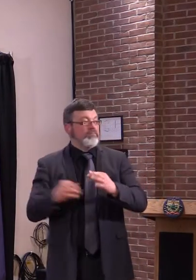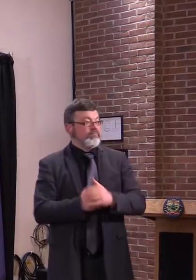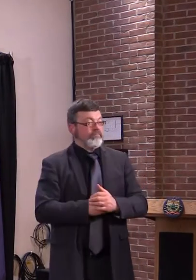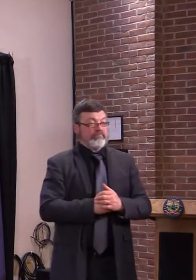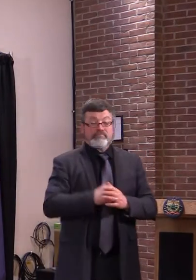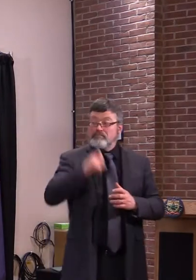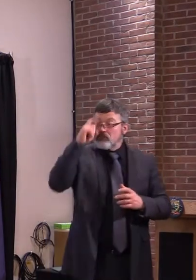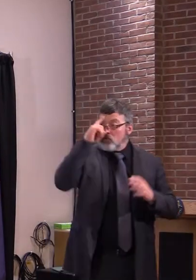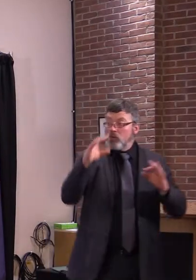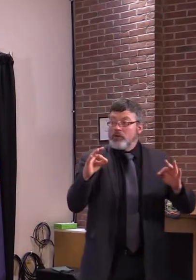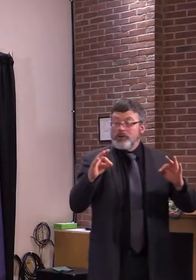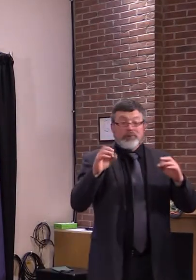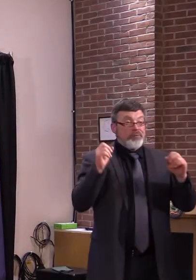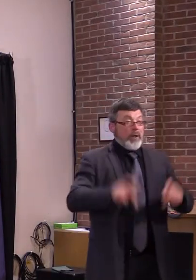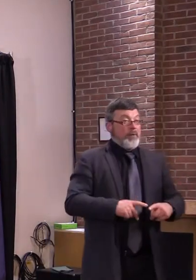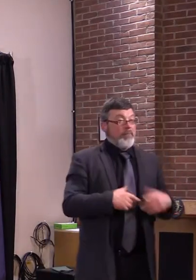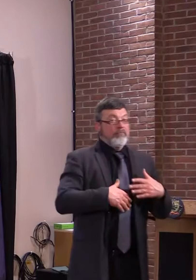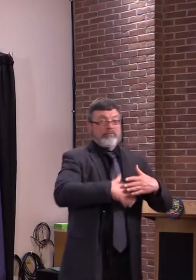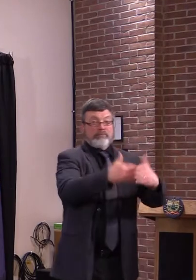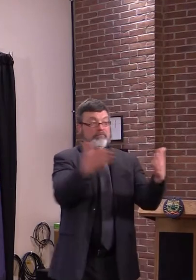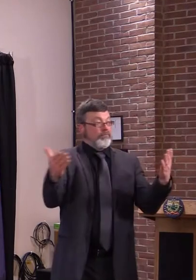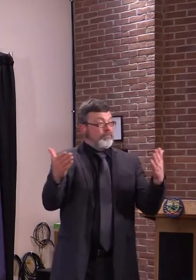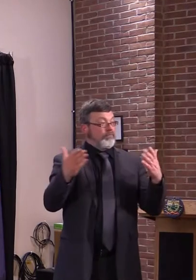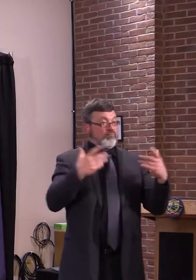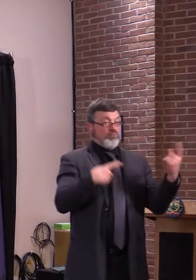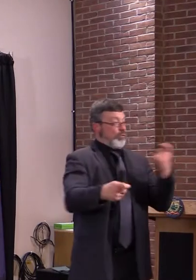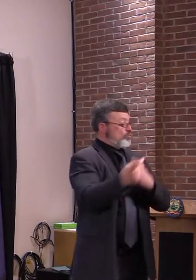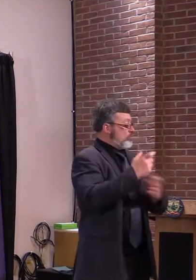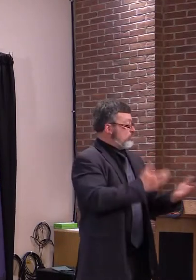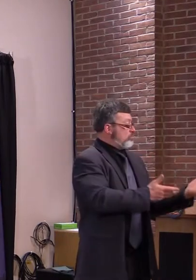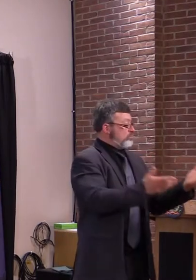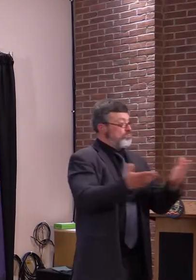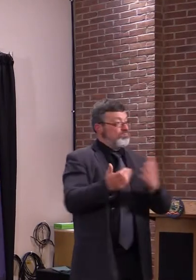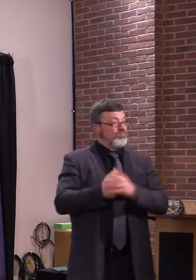Thank you, Dr. Levine. We'll now open it up to questions.